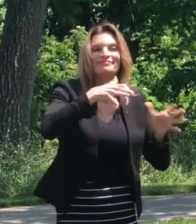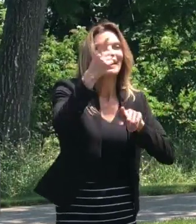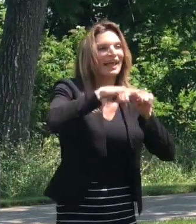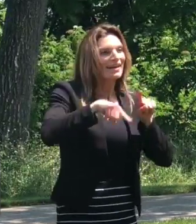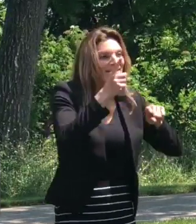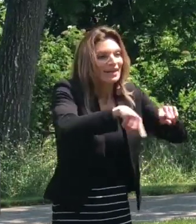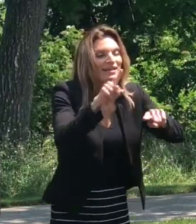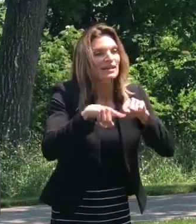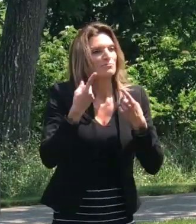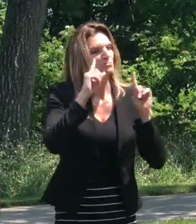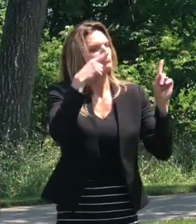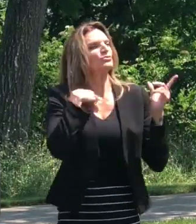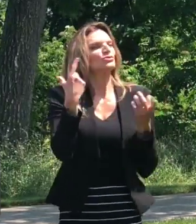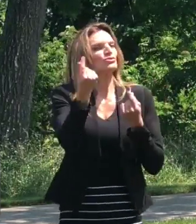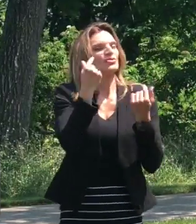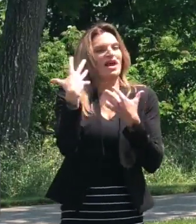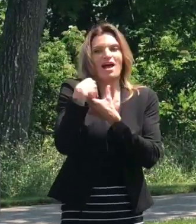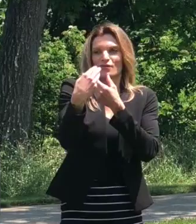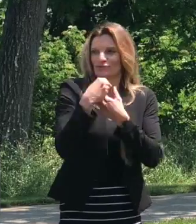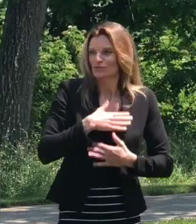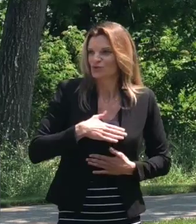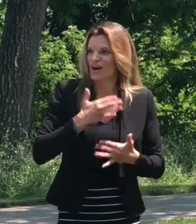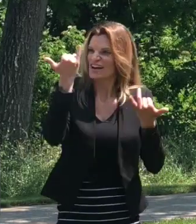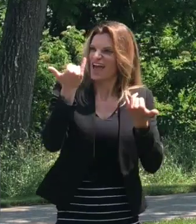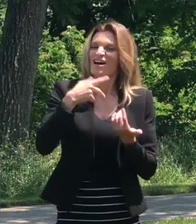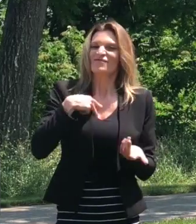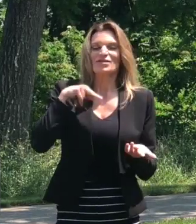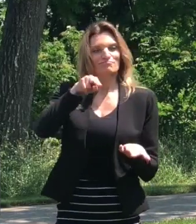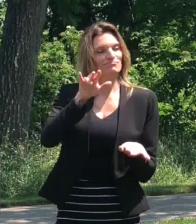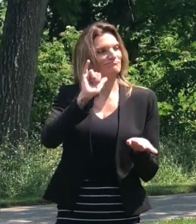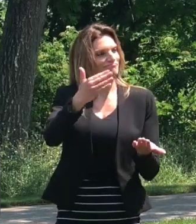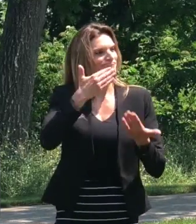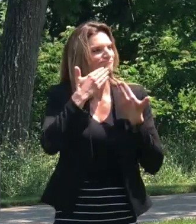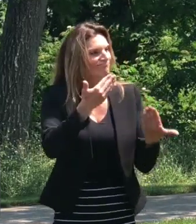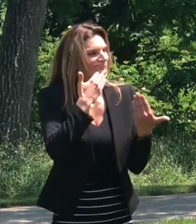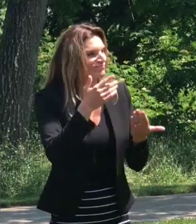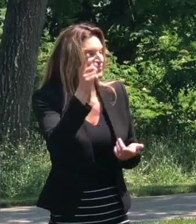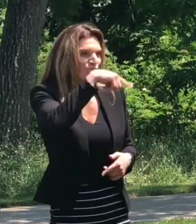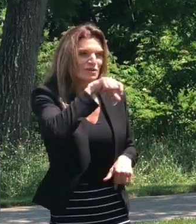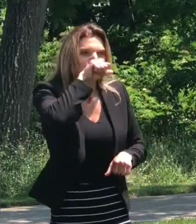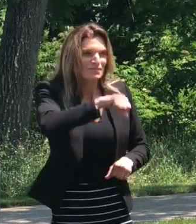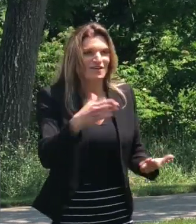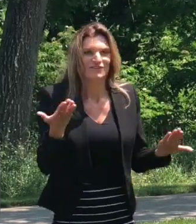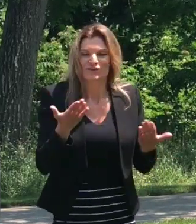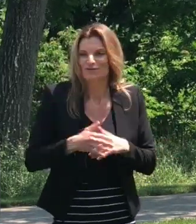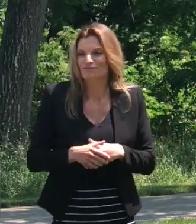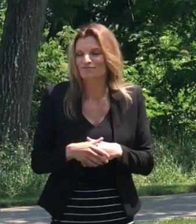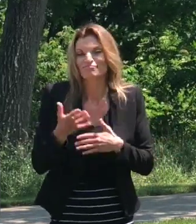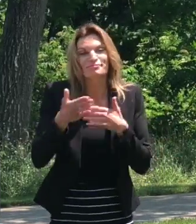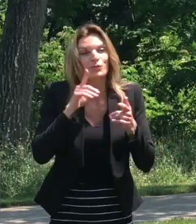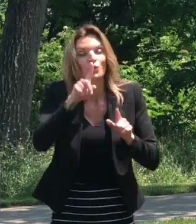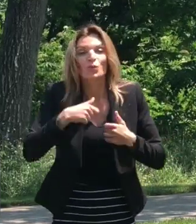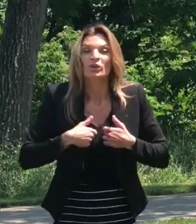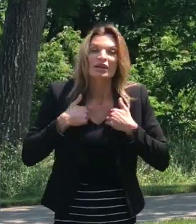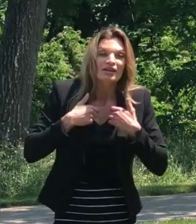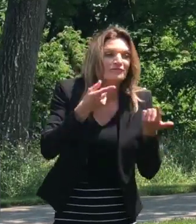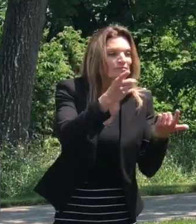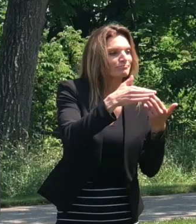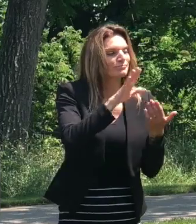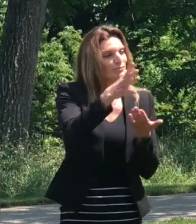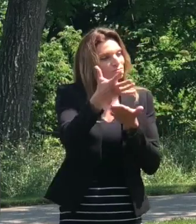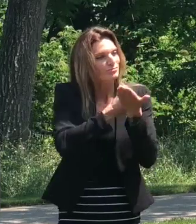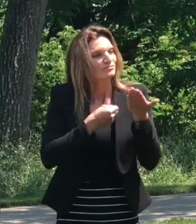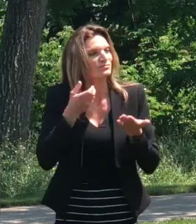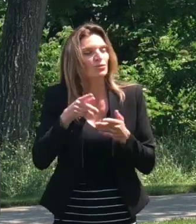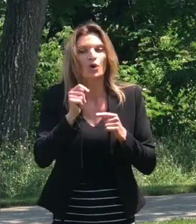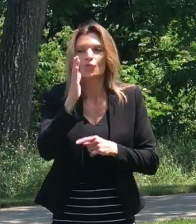million acres of public land are equally beloved by all Michiganders, regardless of geography or income or